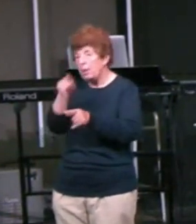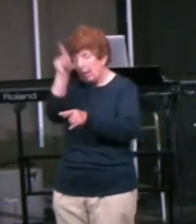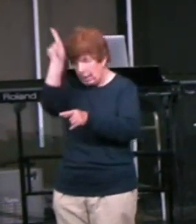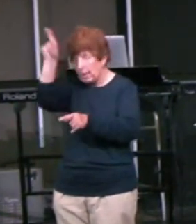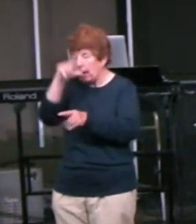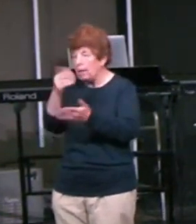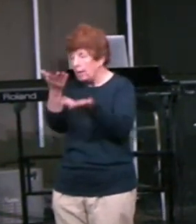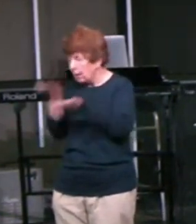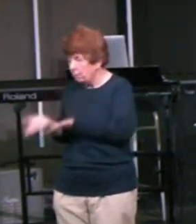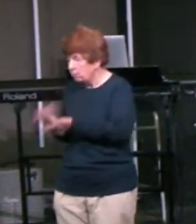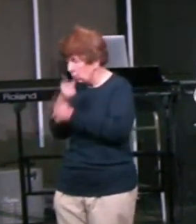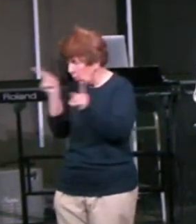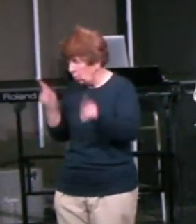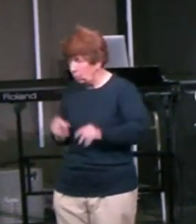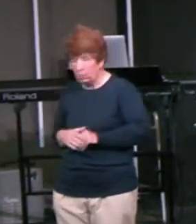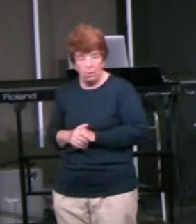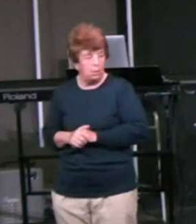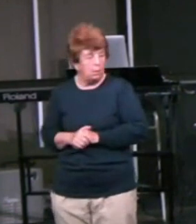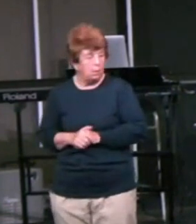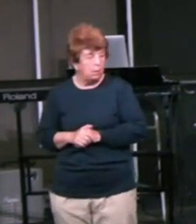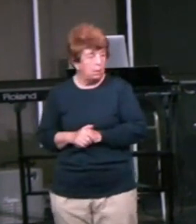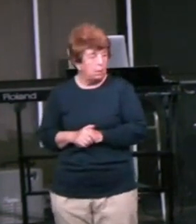No way.